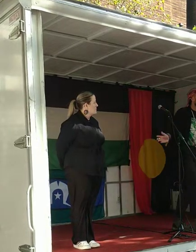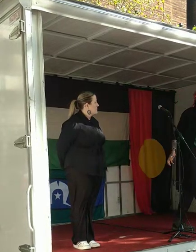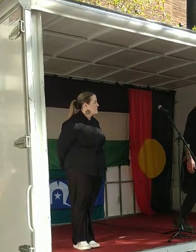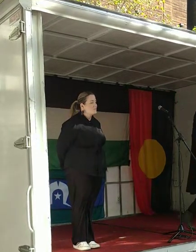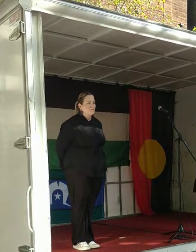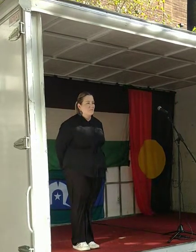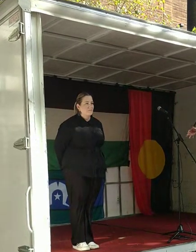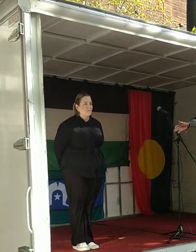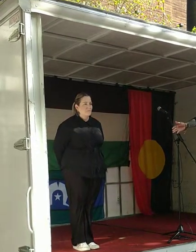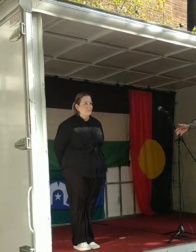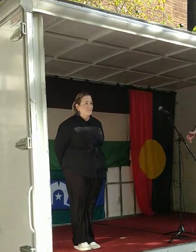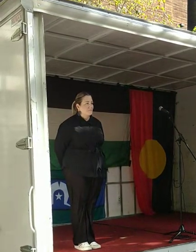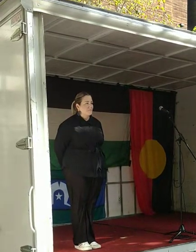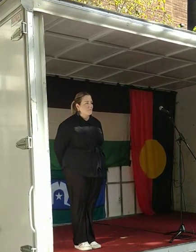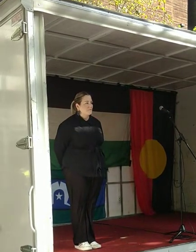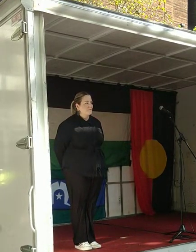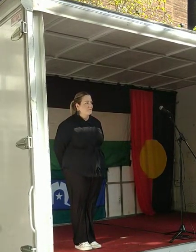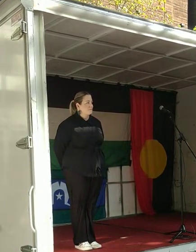Yeah.